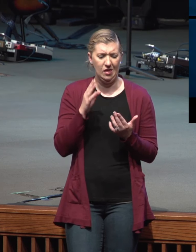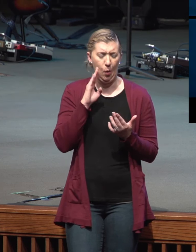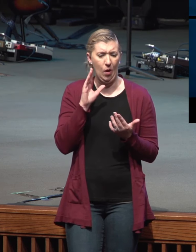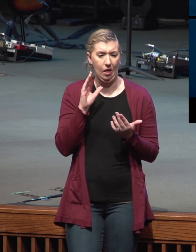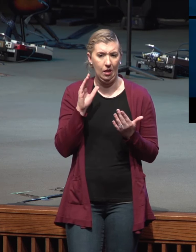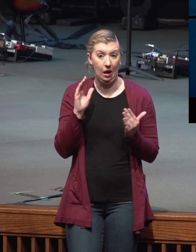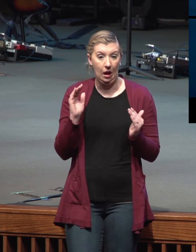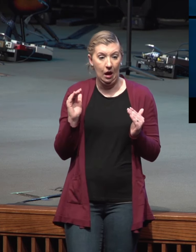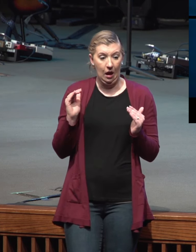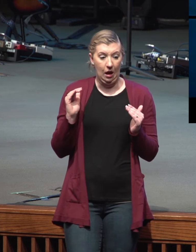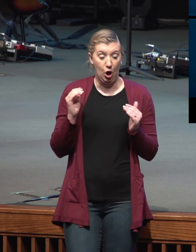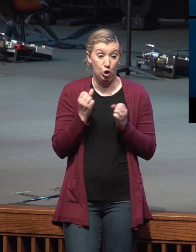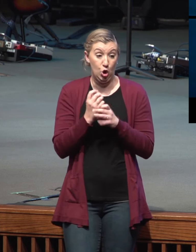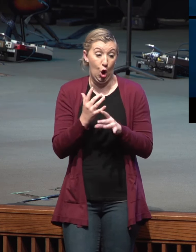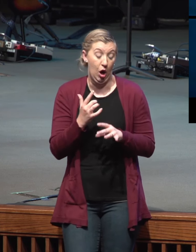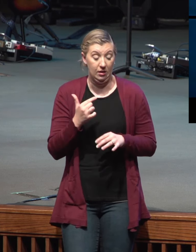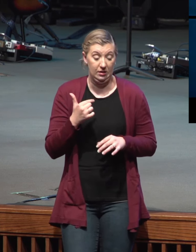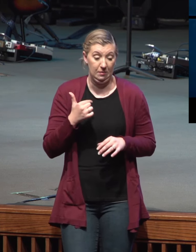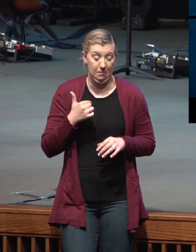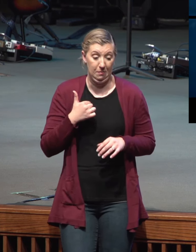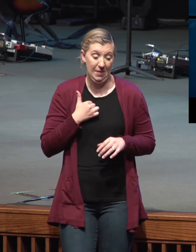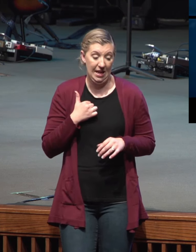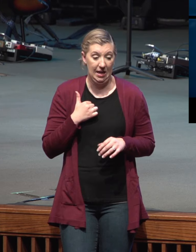elevate Goliath's reputation,